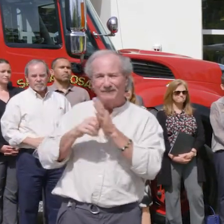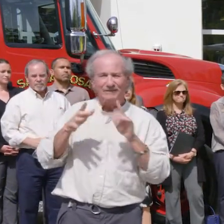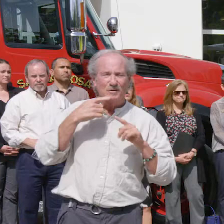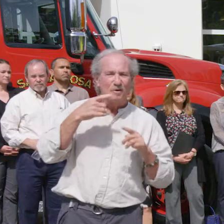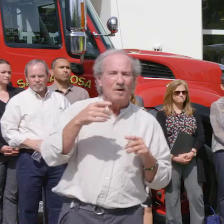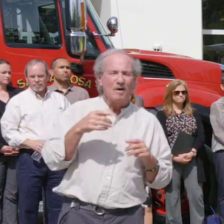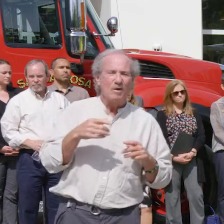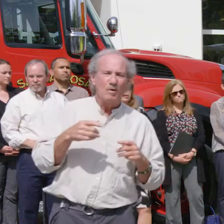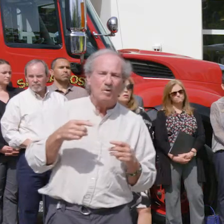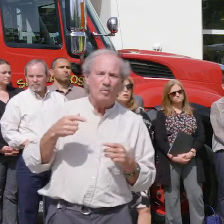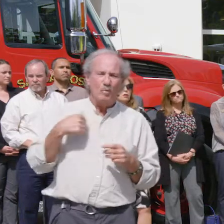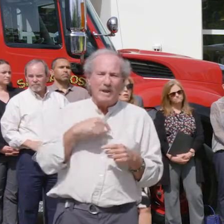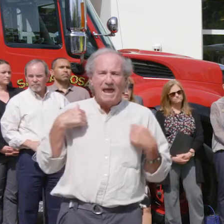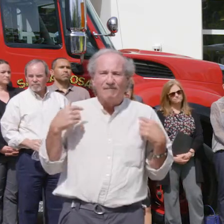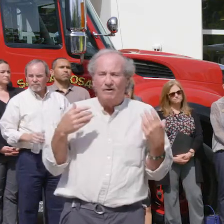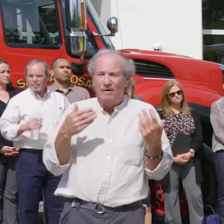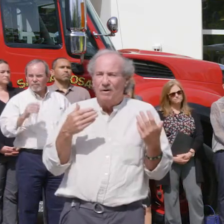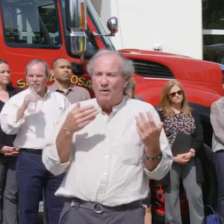For one, we have